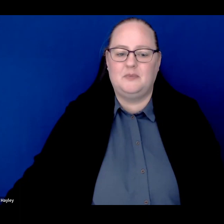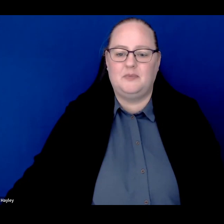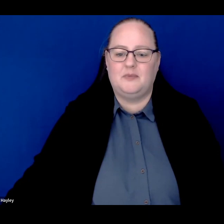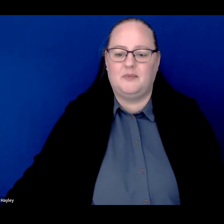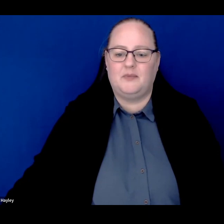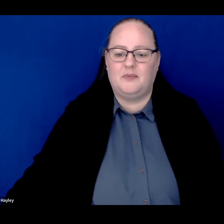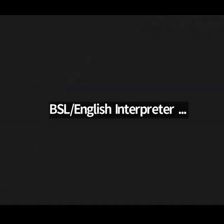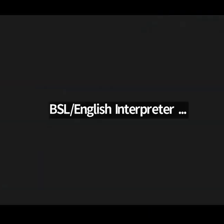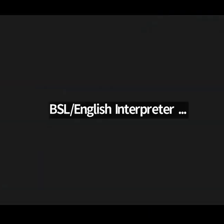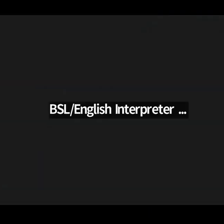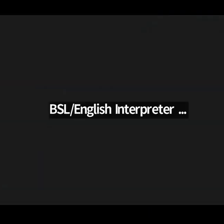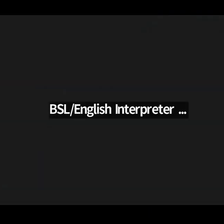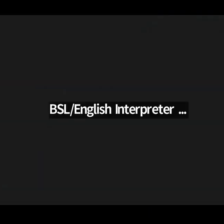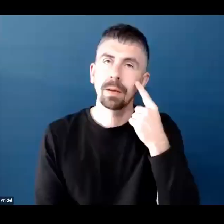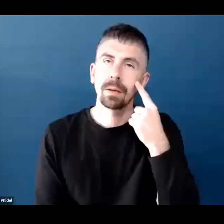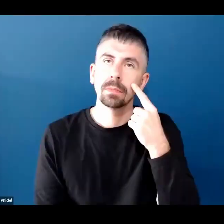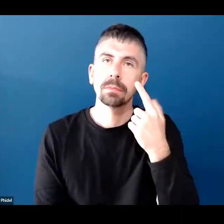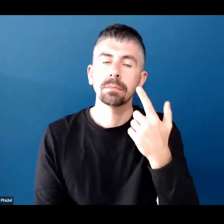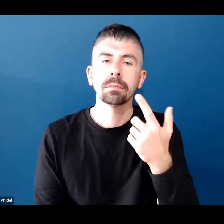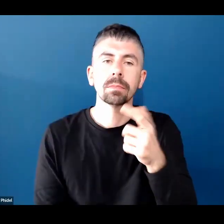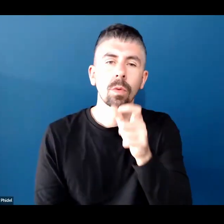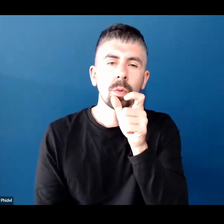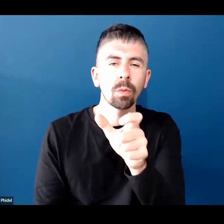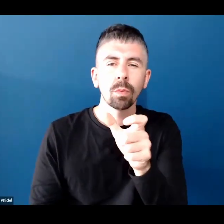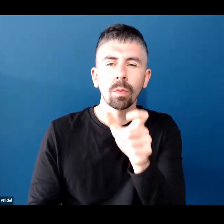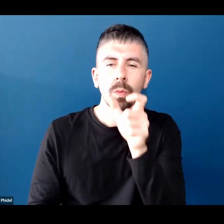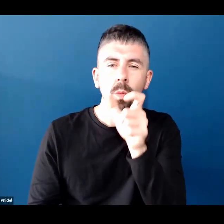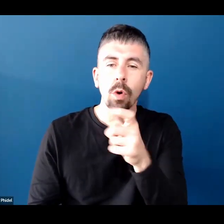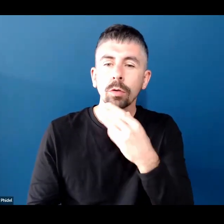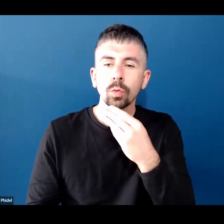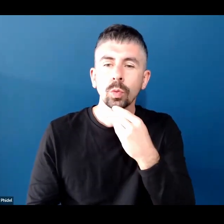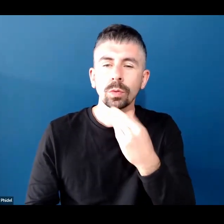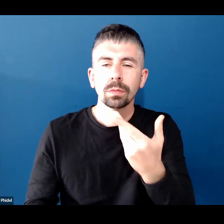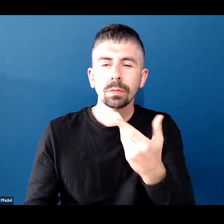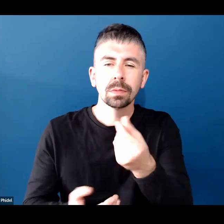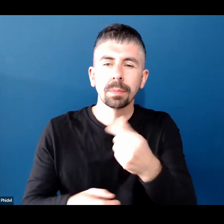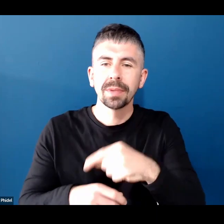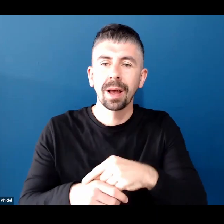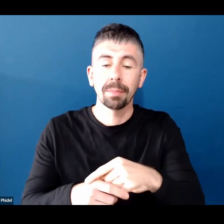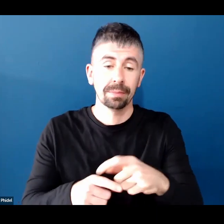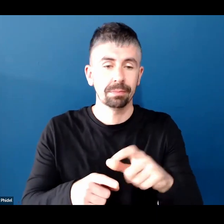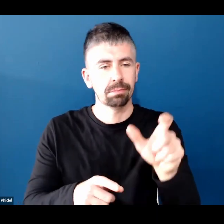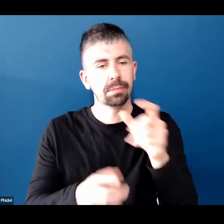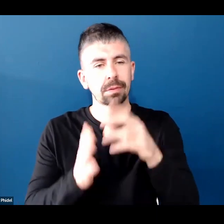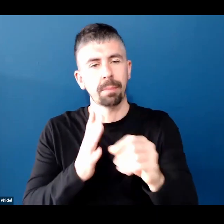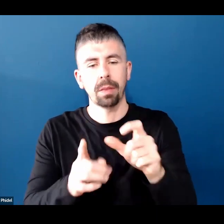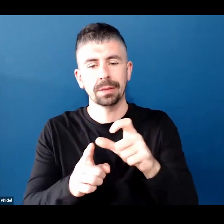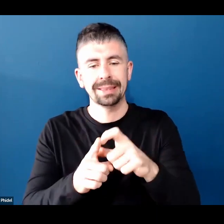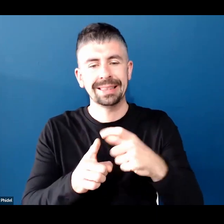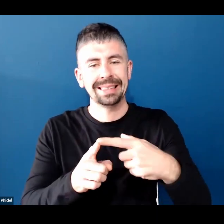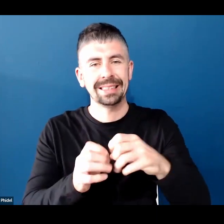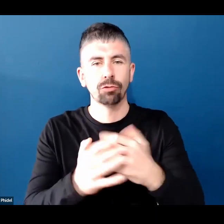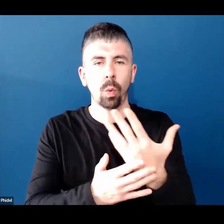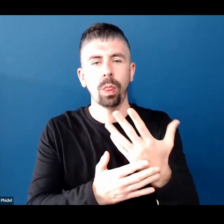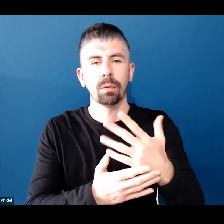that, and rather than the terms that are used in and of themselves, in some cases, degrowth is really gaining a lot of interest